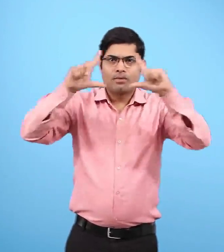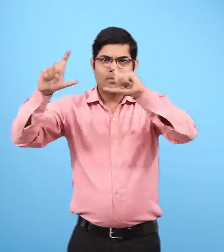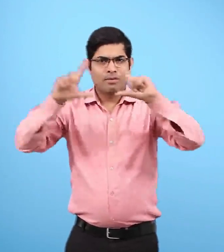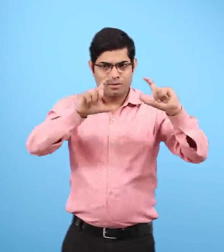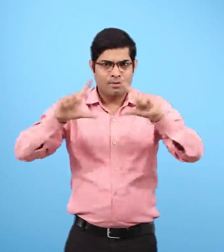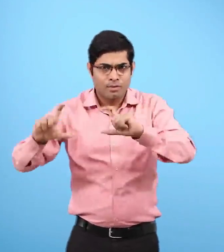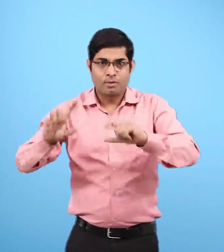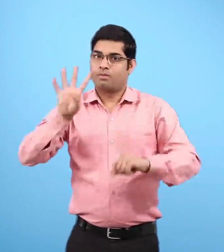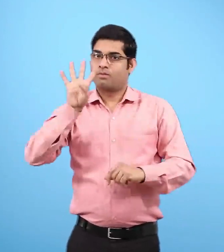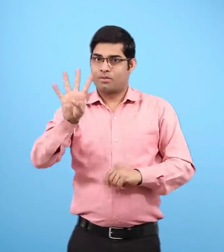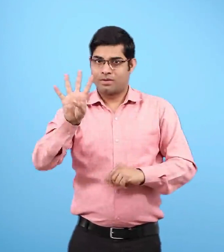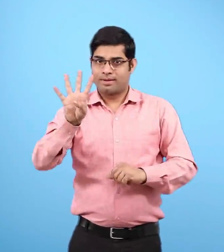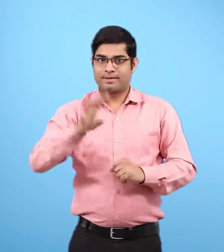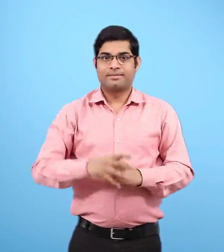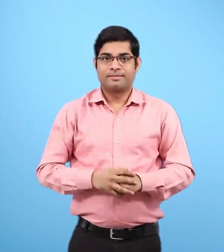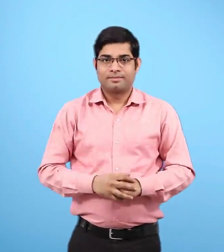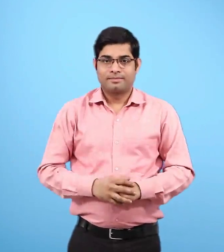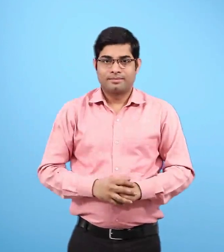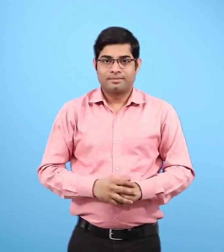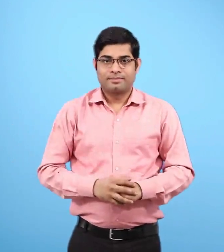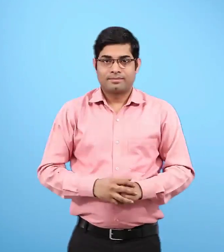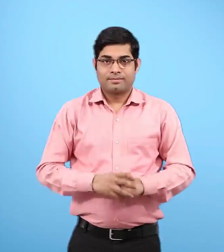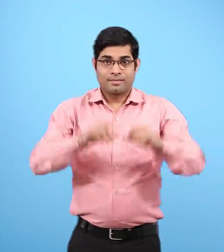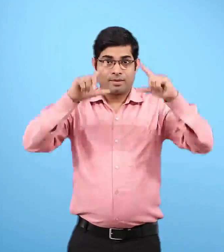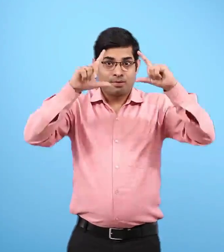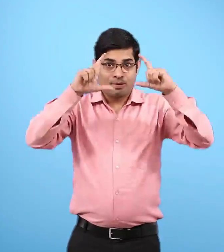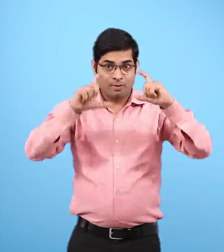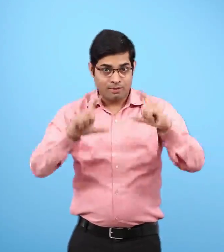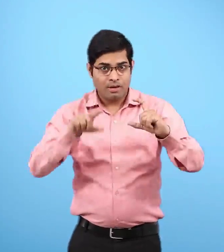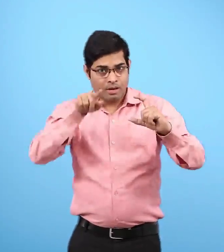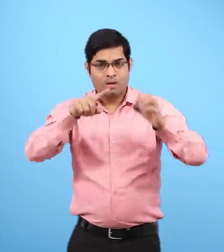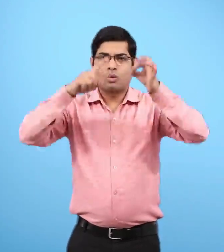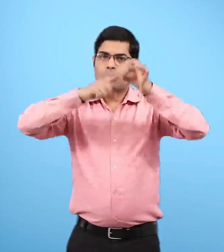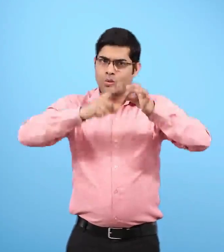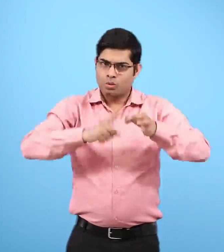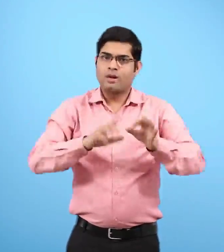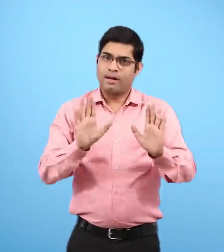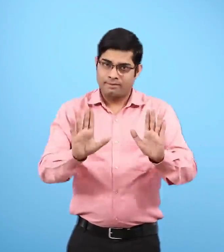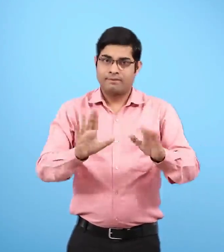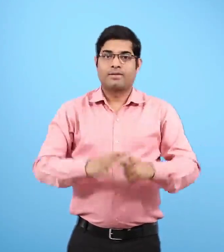This page has 4 pictures. Each picture has a question.